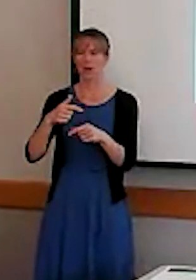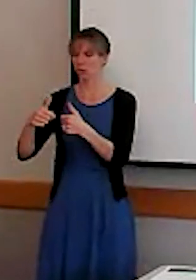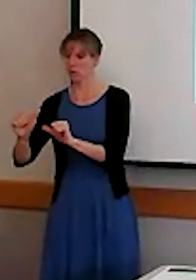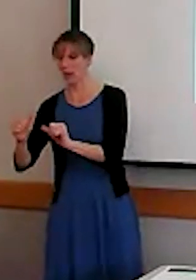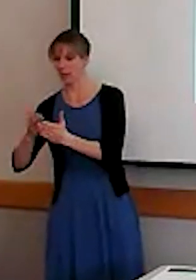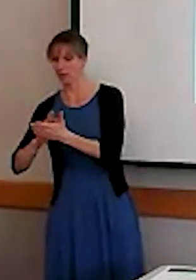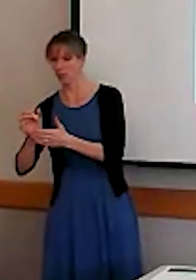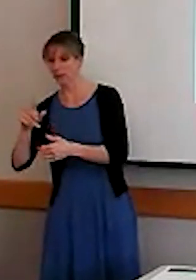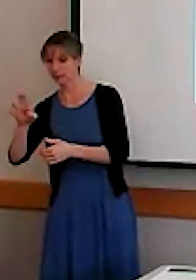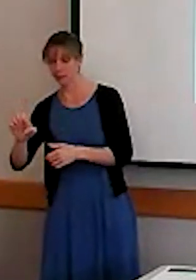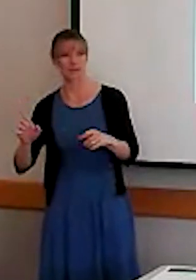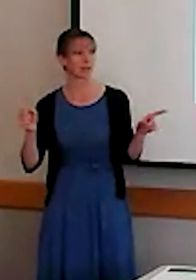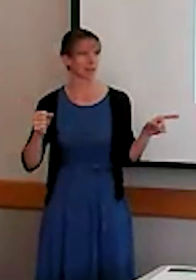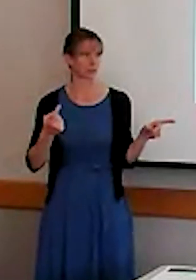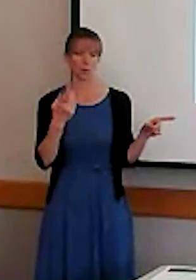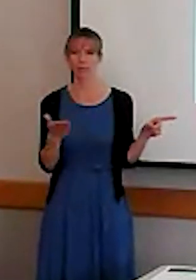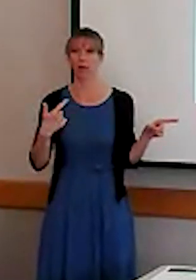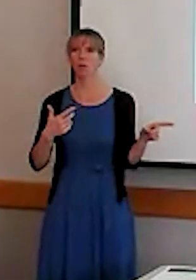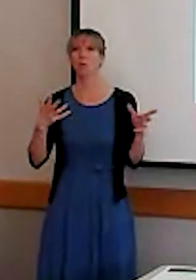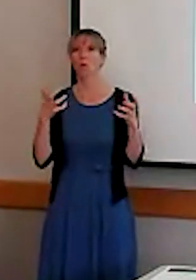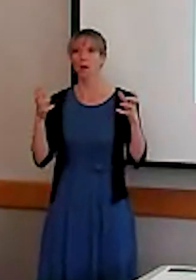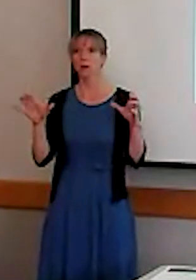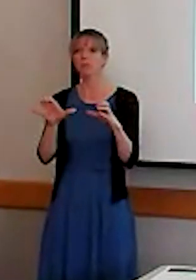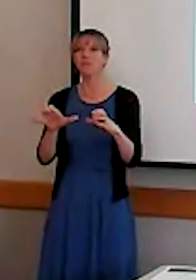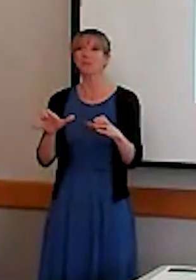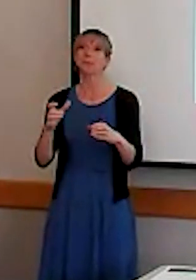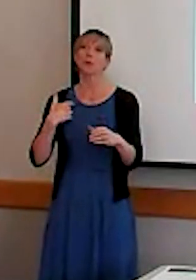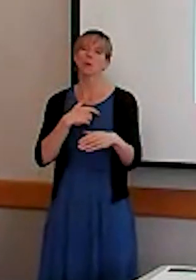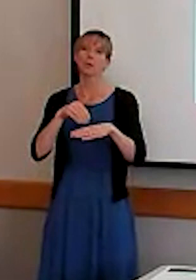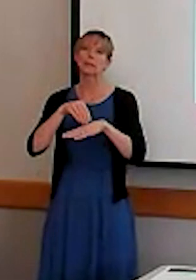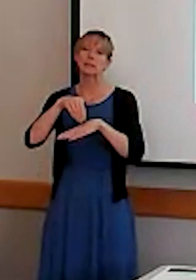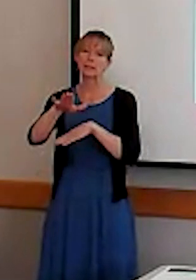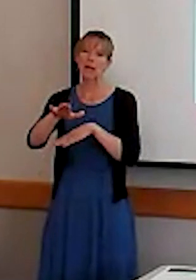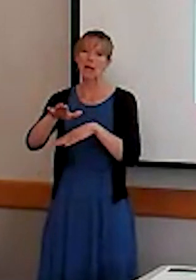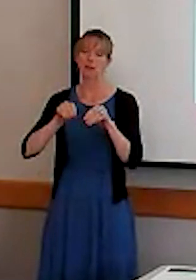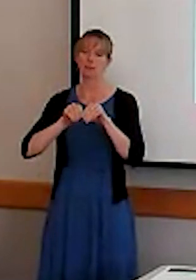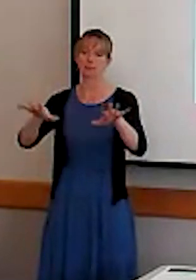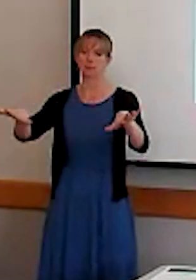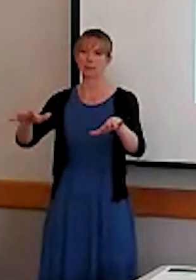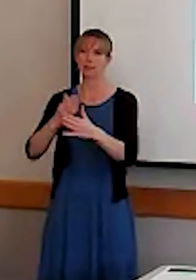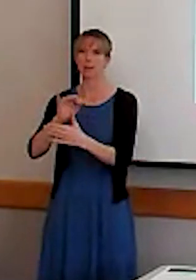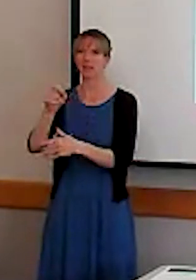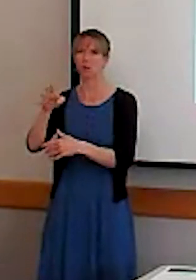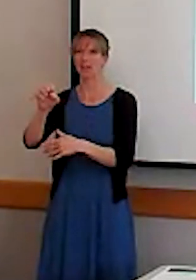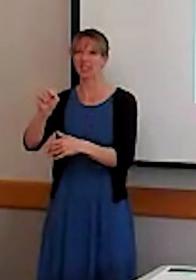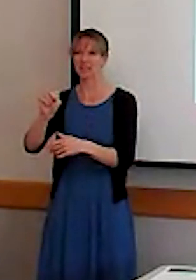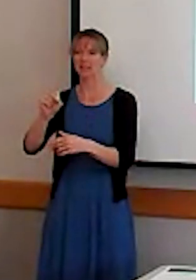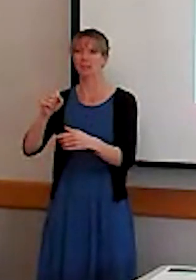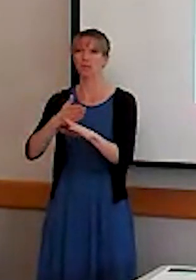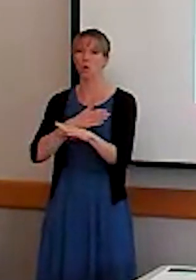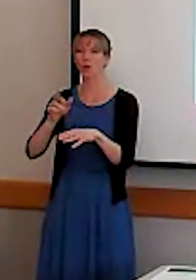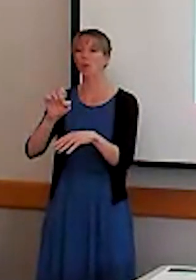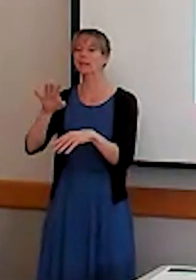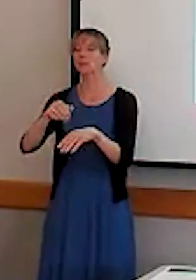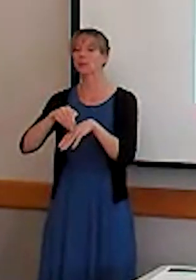recipe. So to try out the recipe, and that was one of the things that we wanted to do was we would send out some of the ingredients ahead of time or the recipes ahead